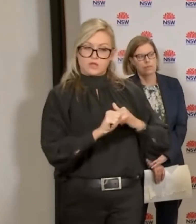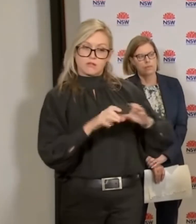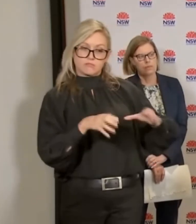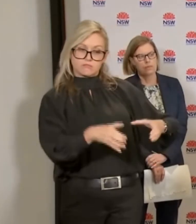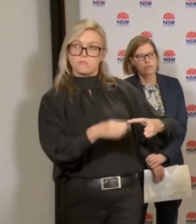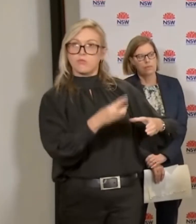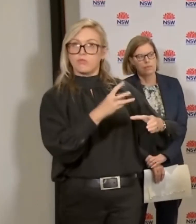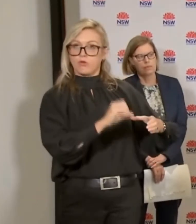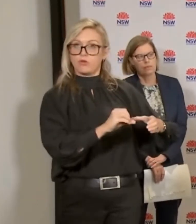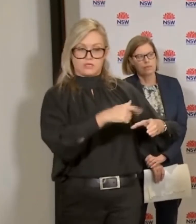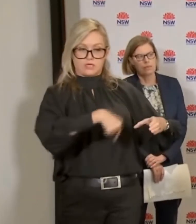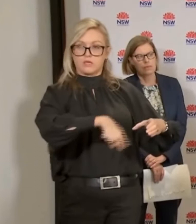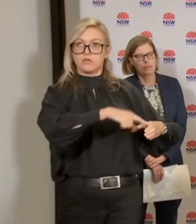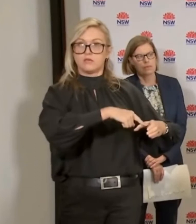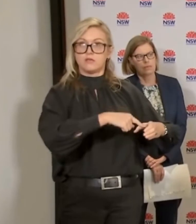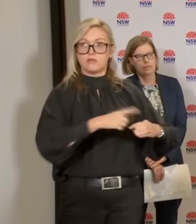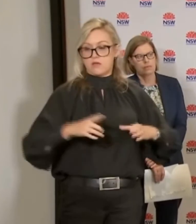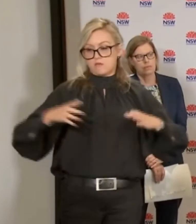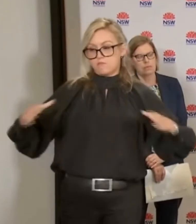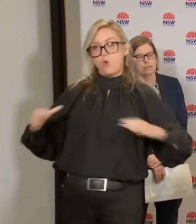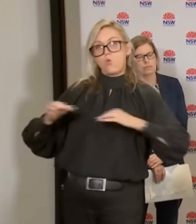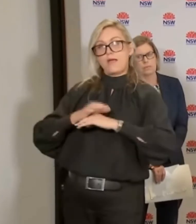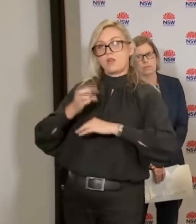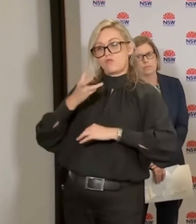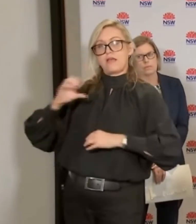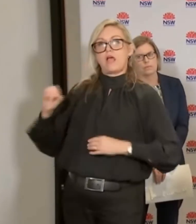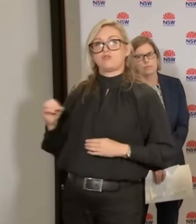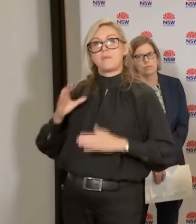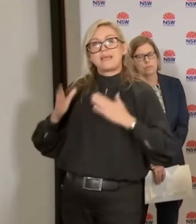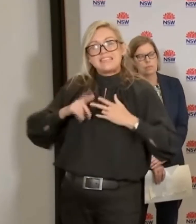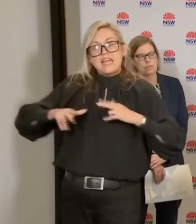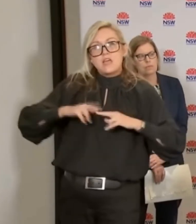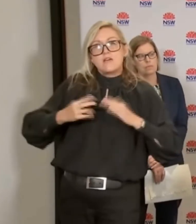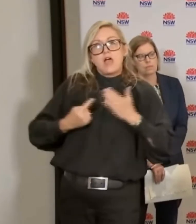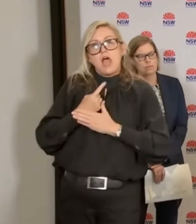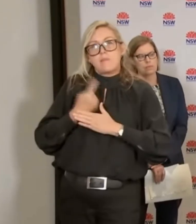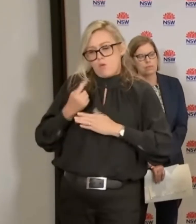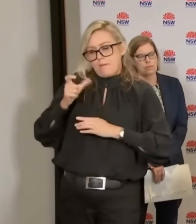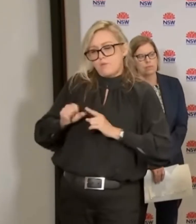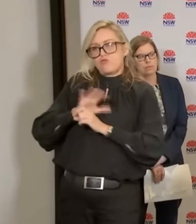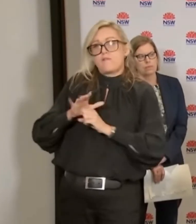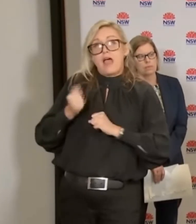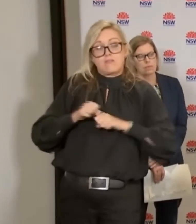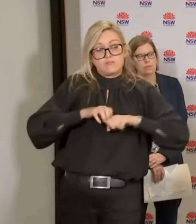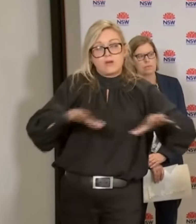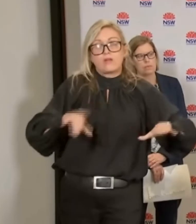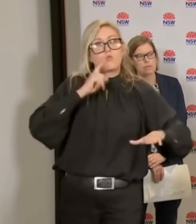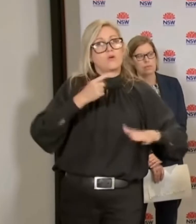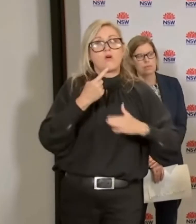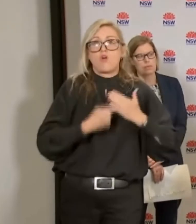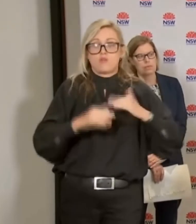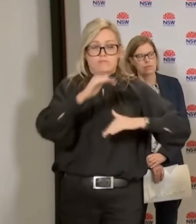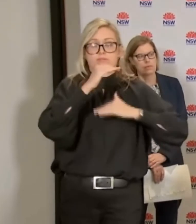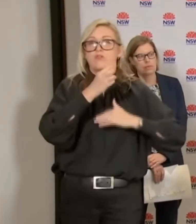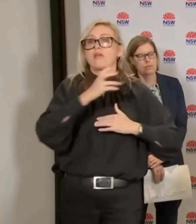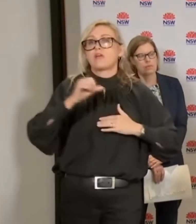spreading event, no more than 300 people will be exposed to the virus at one venue. And weddings tend to be events where people know each